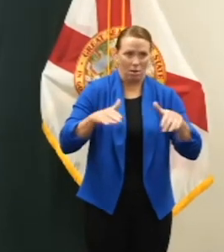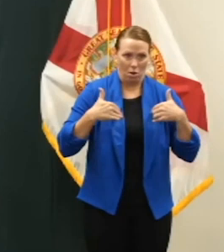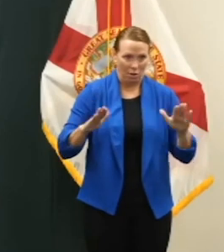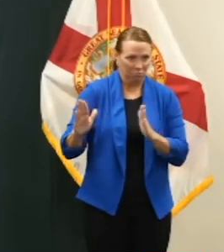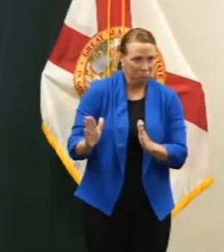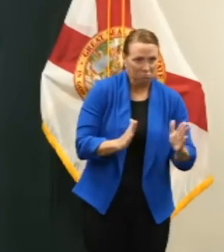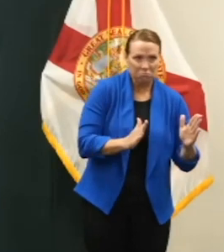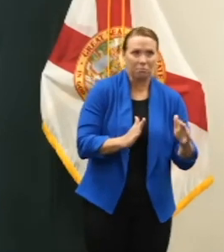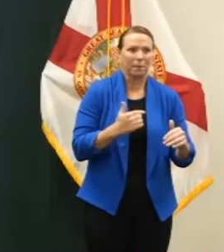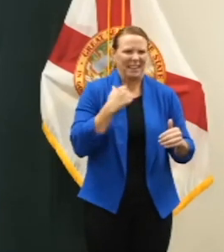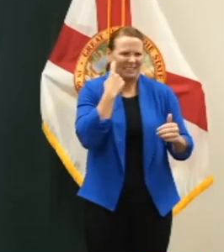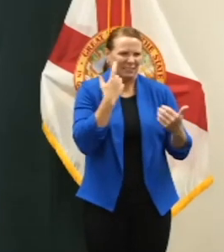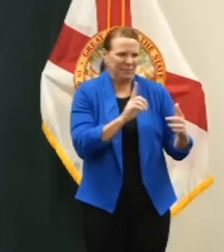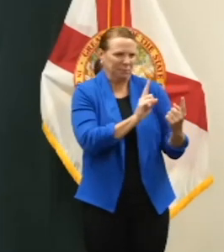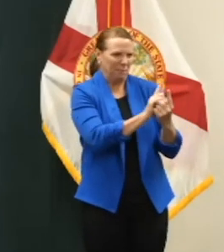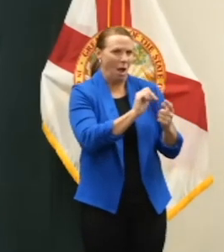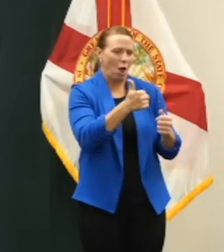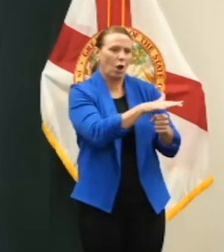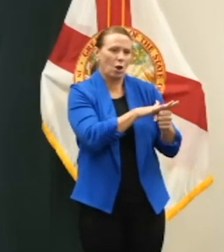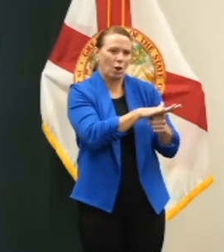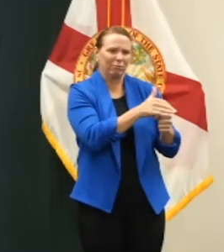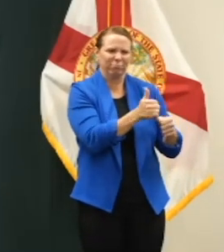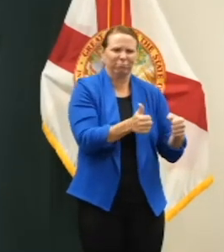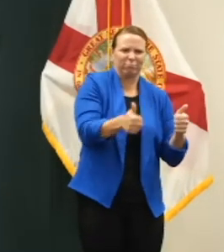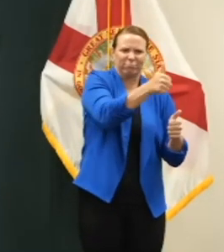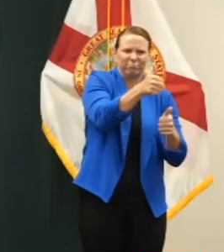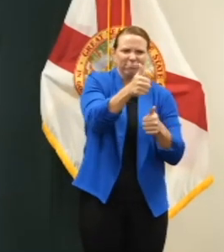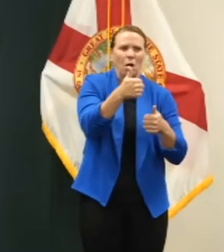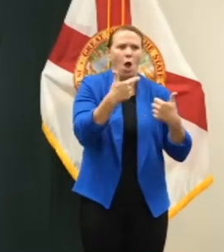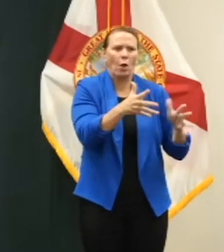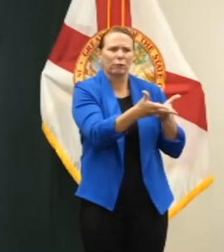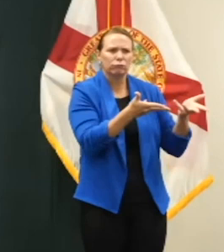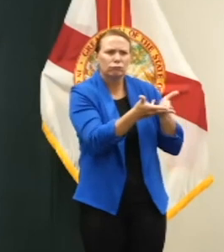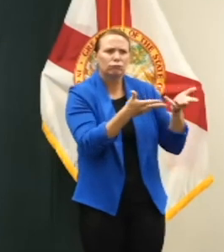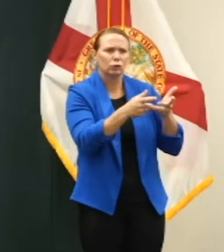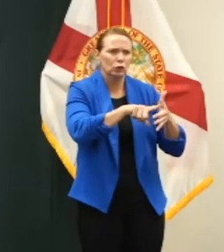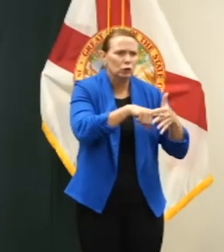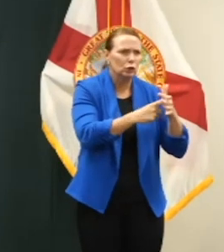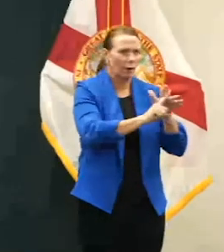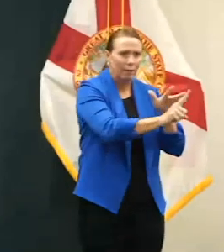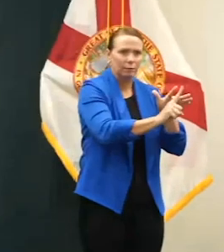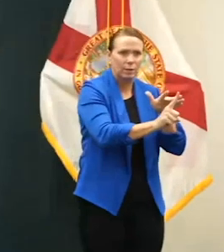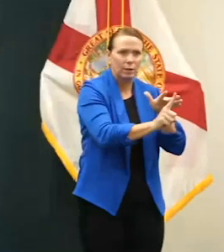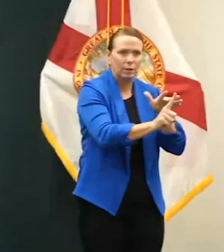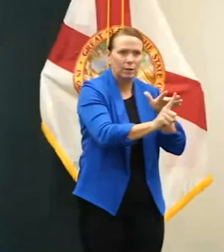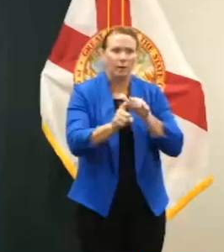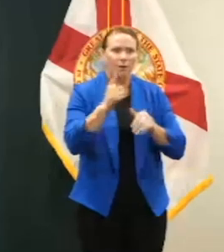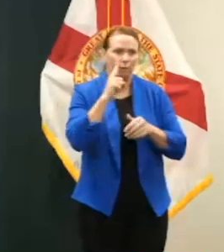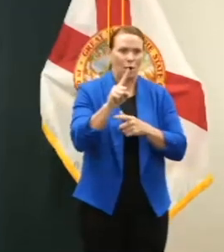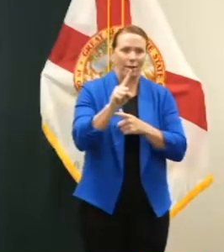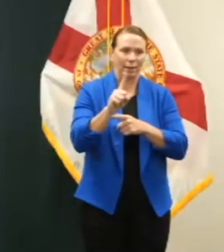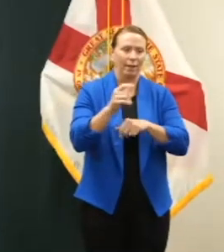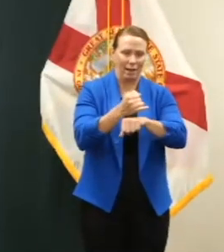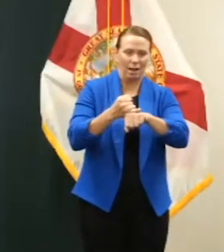local officials, and they have issued some evacuations for their barrier islands, and I think you should